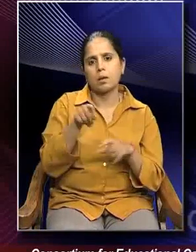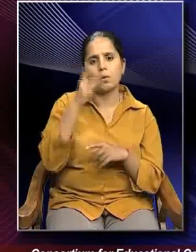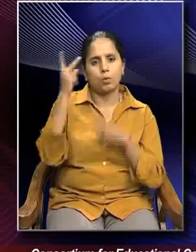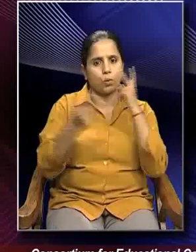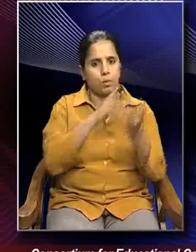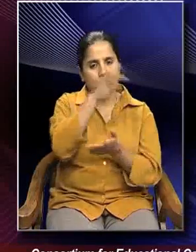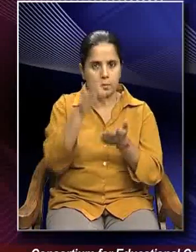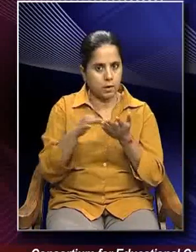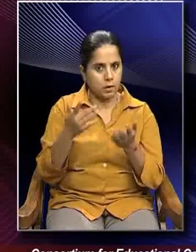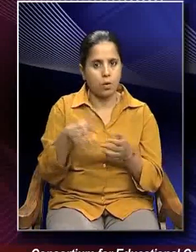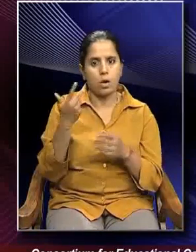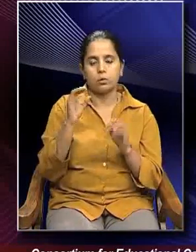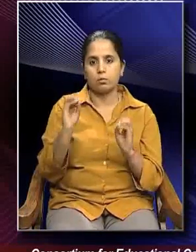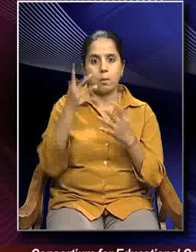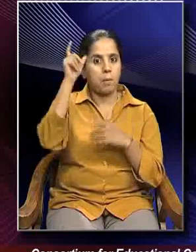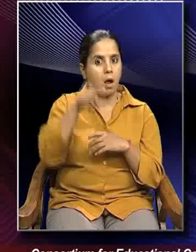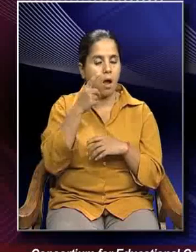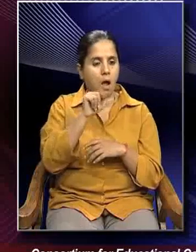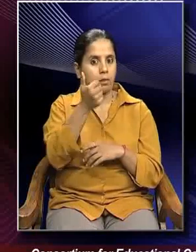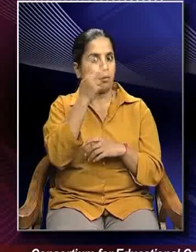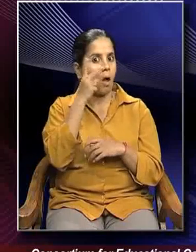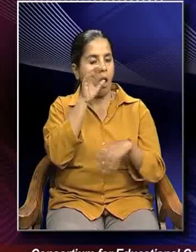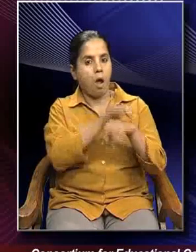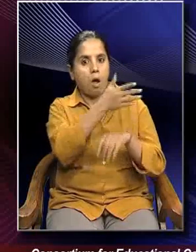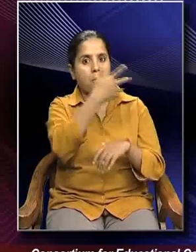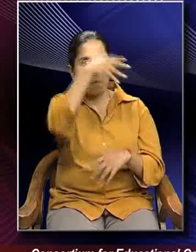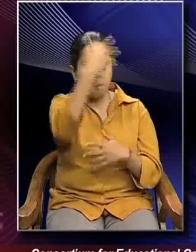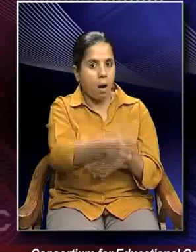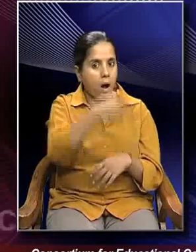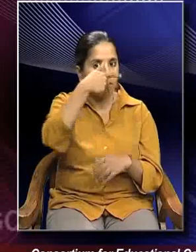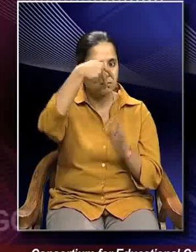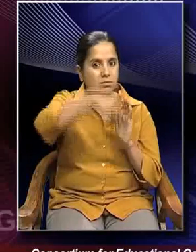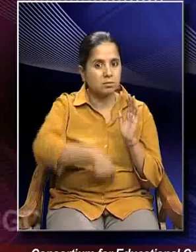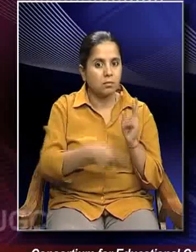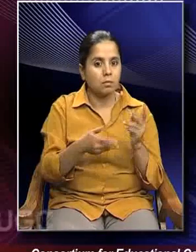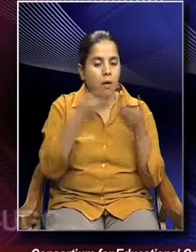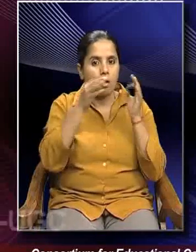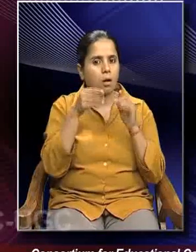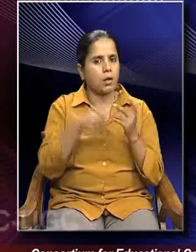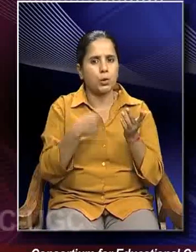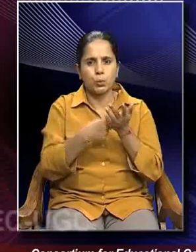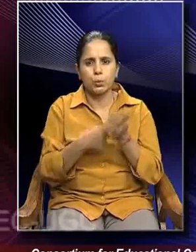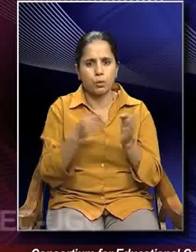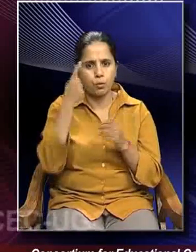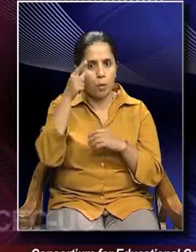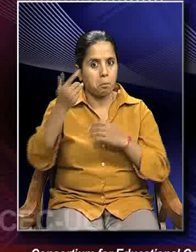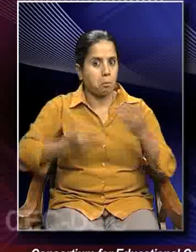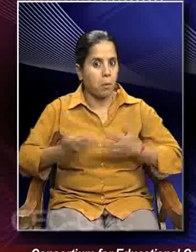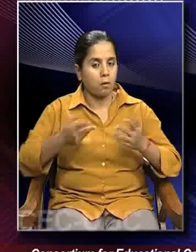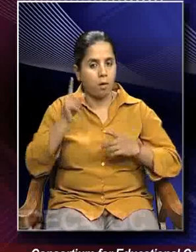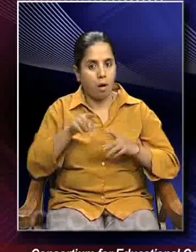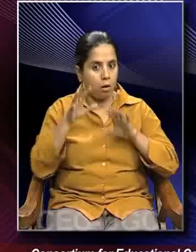place and a stranger sees another person drowning, there is no set rule for them to behave, but